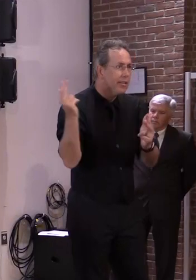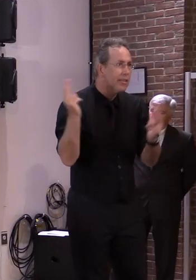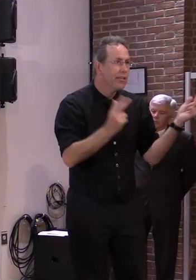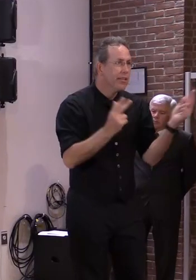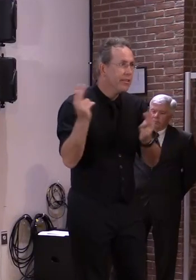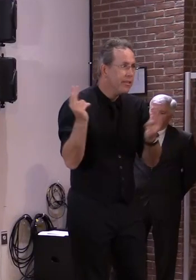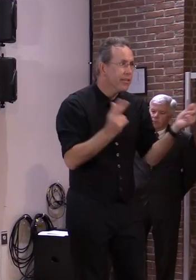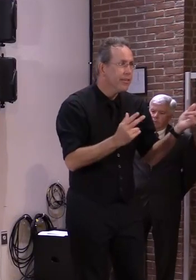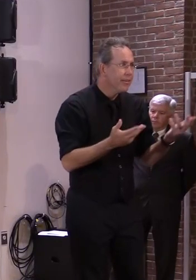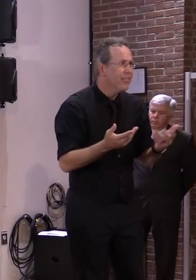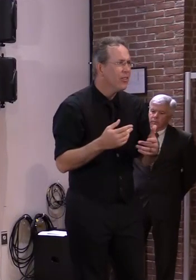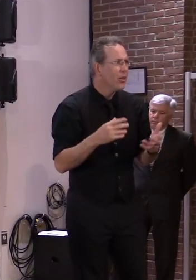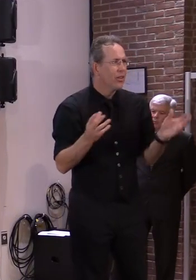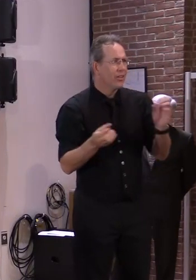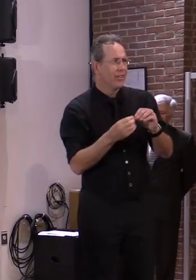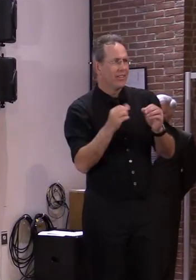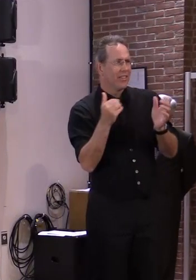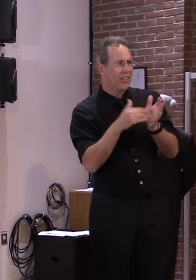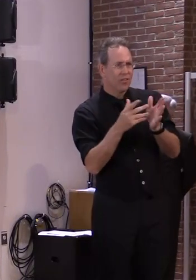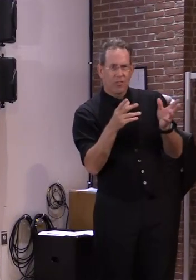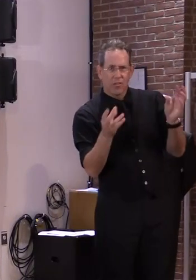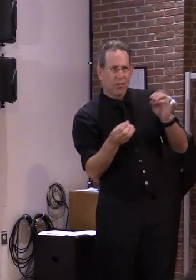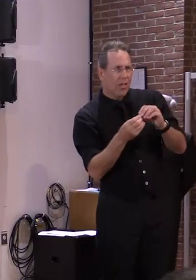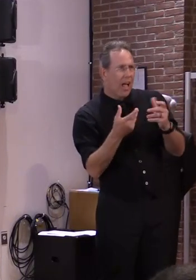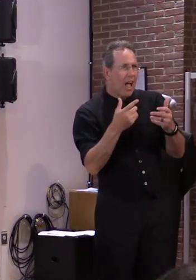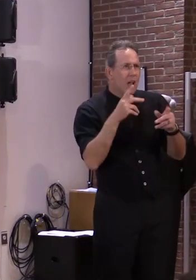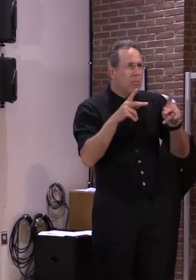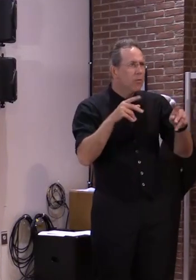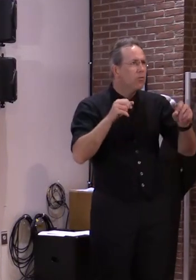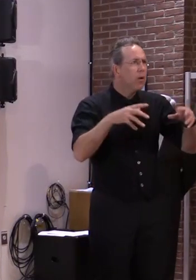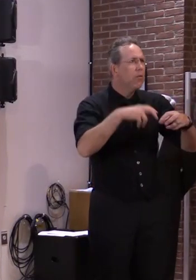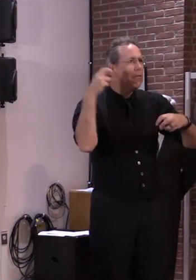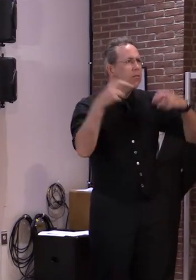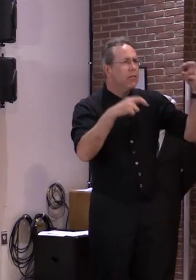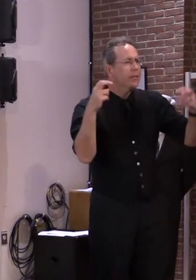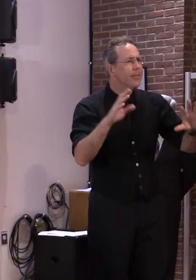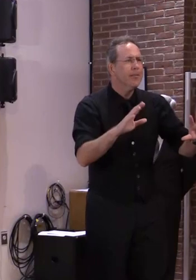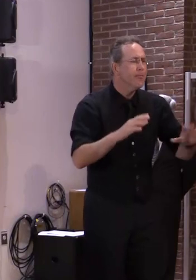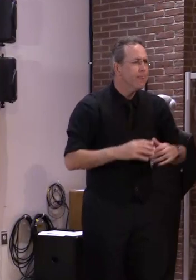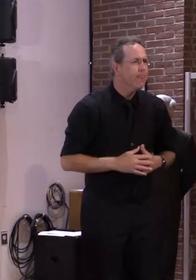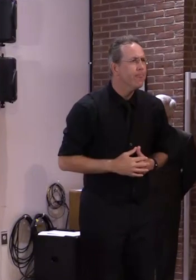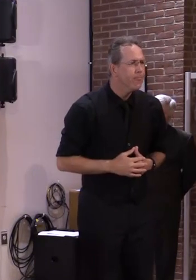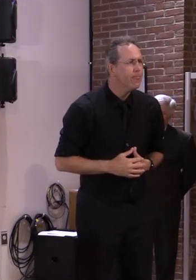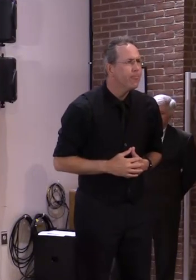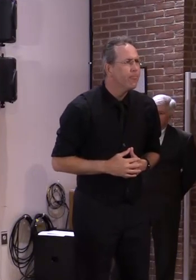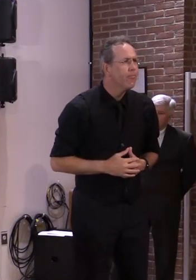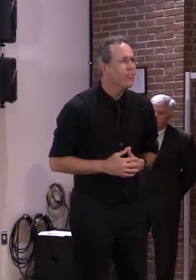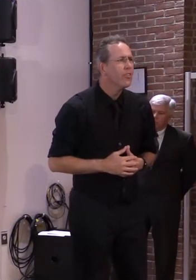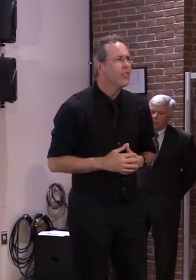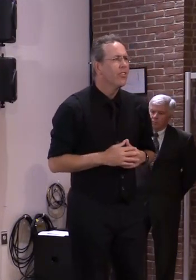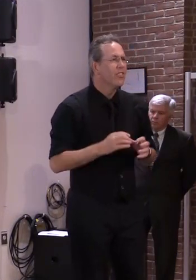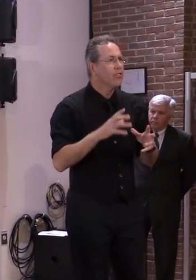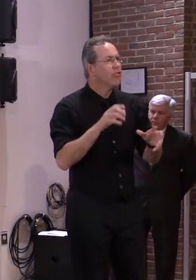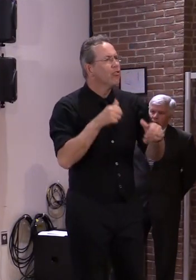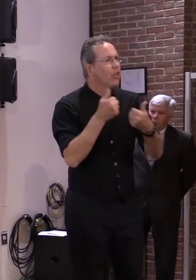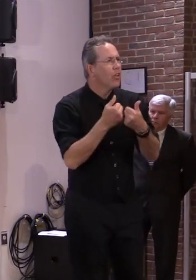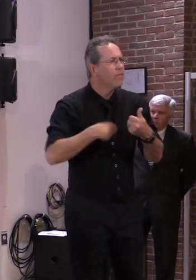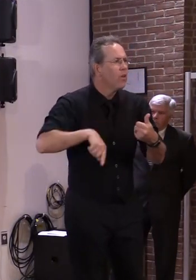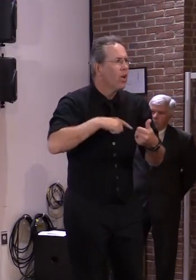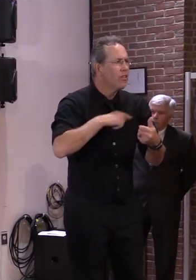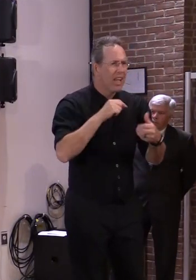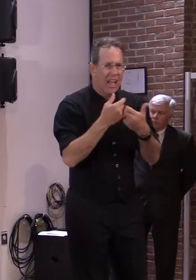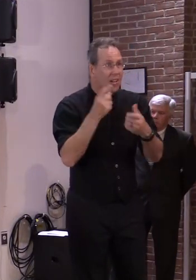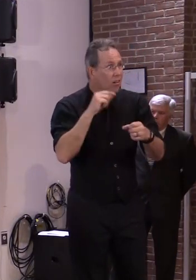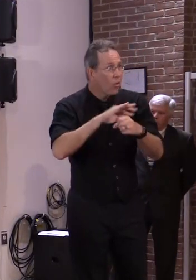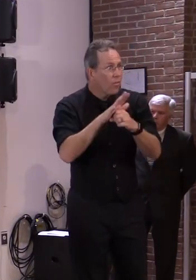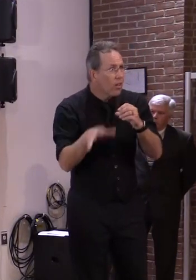this shouldn't come as any surprise. We're still challenged, and that's why I talk about the needs in